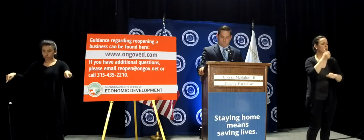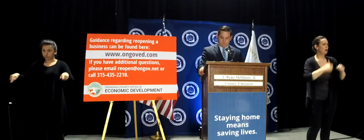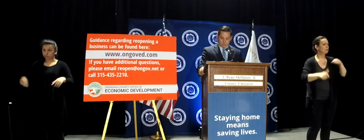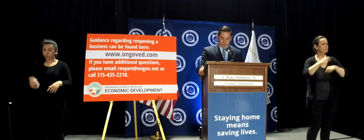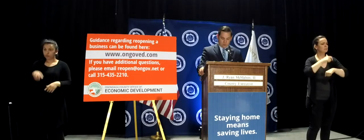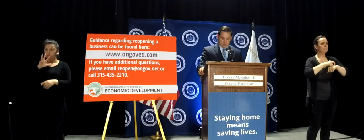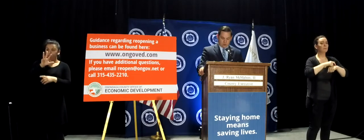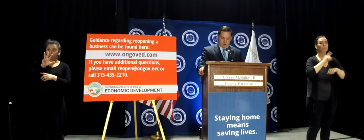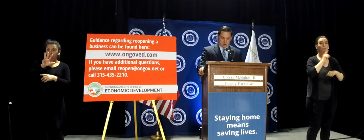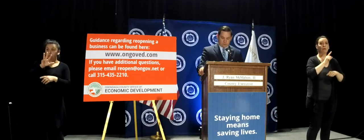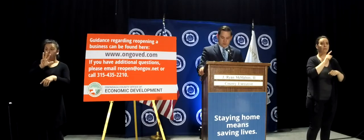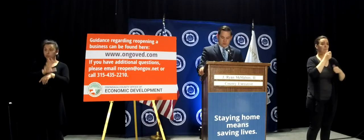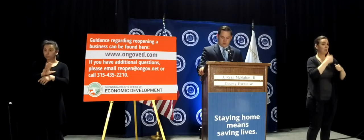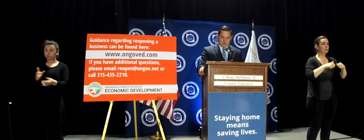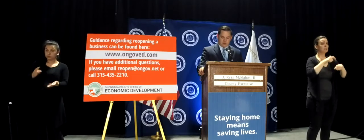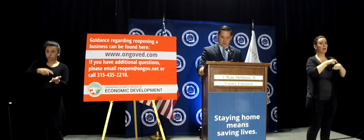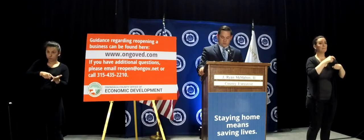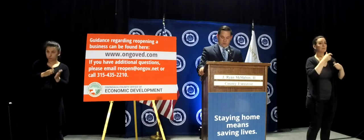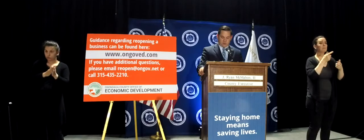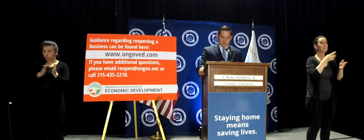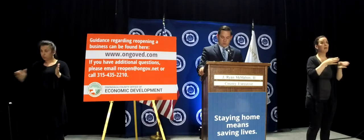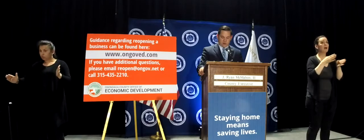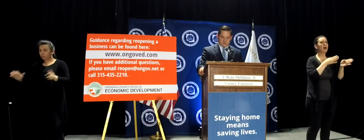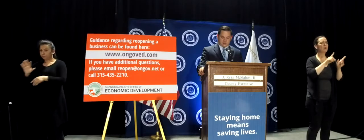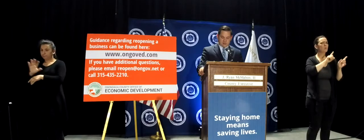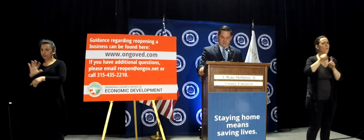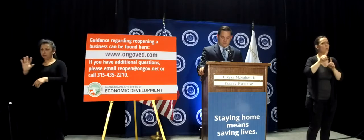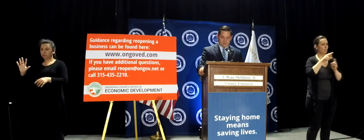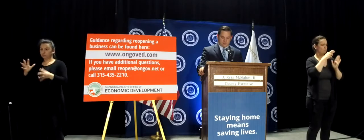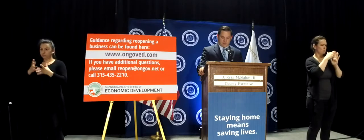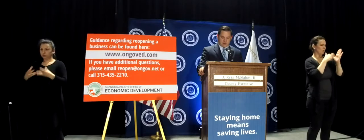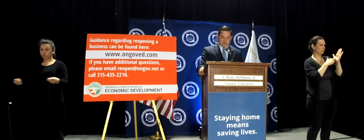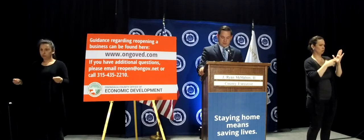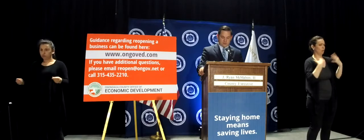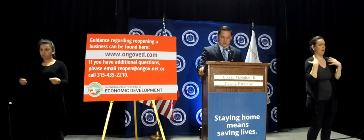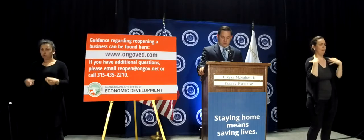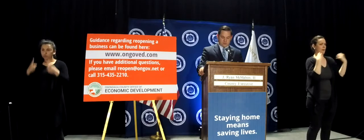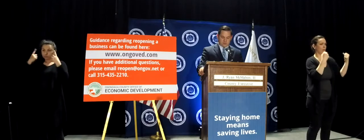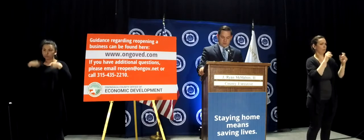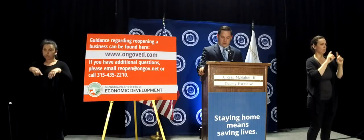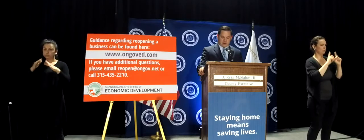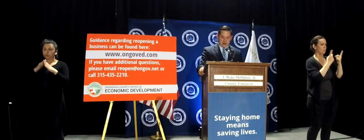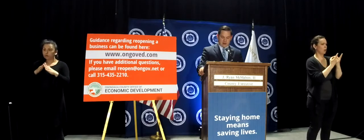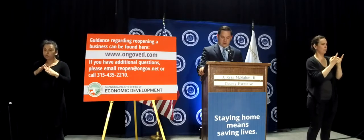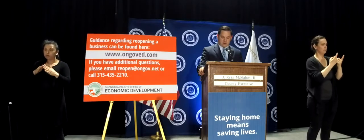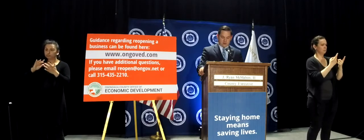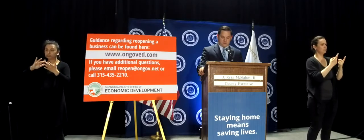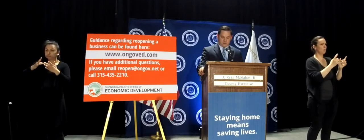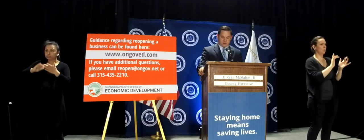p.m. Please go to the Health Department website at